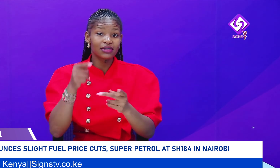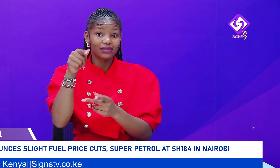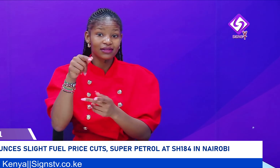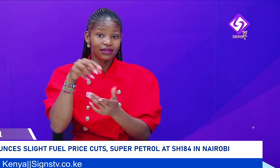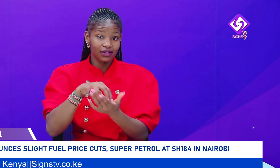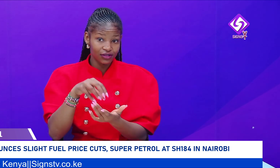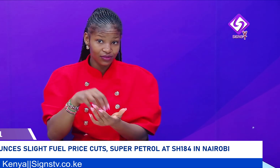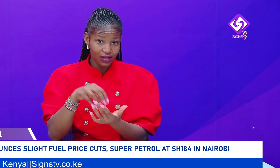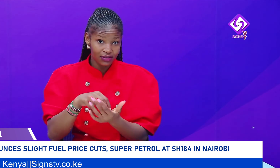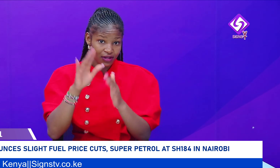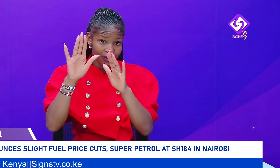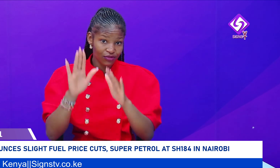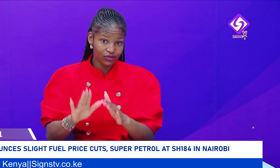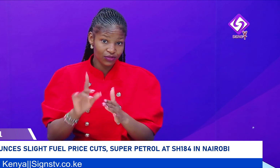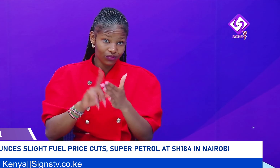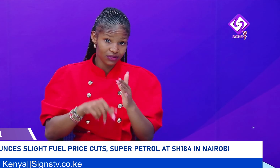154.78 per litre.